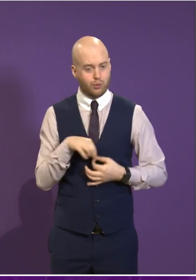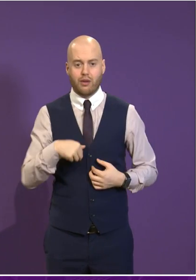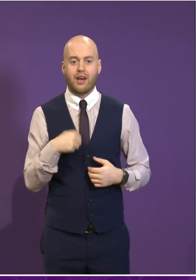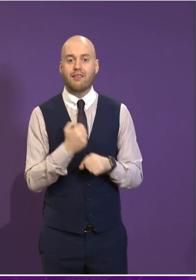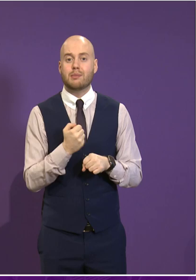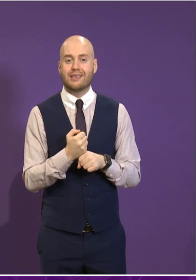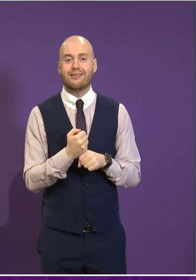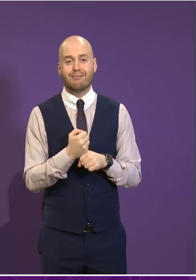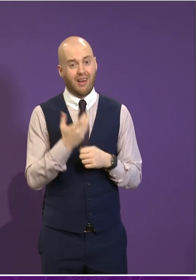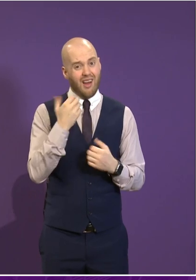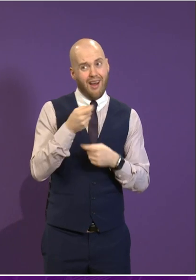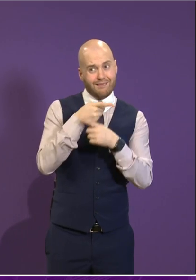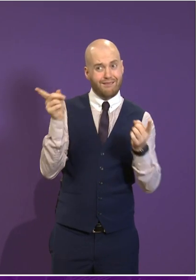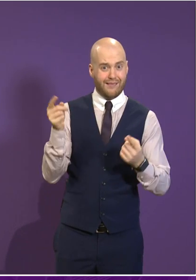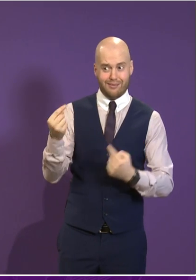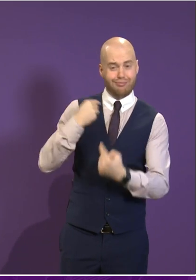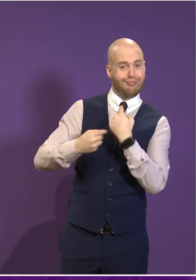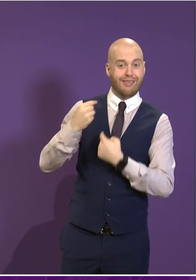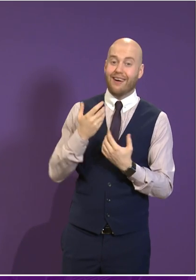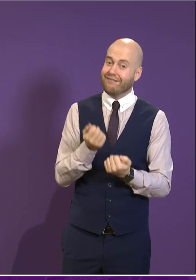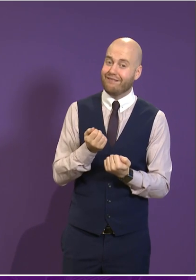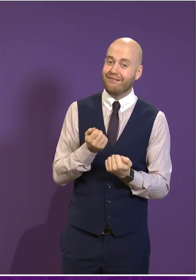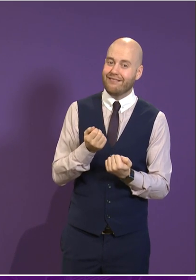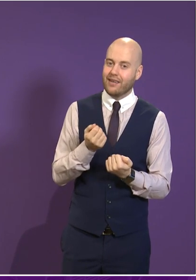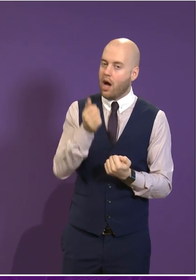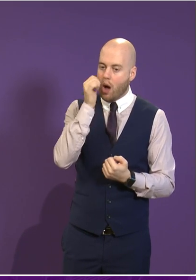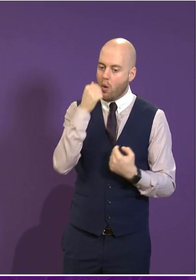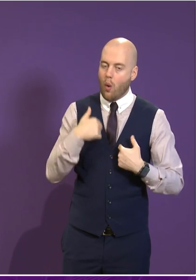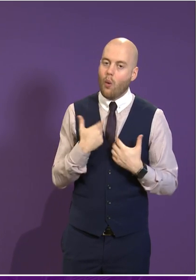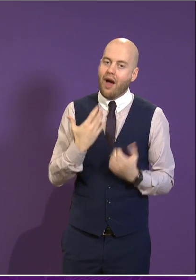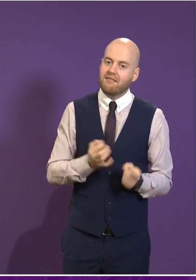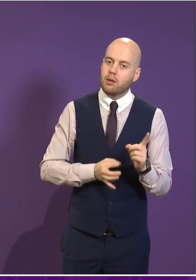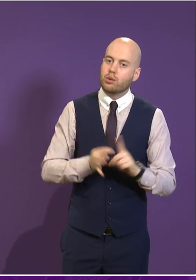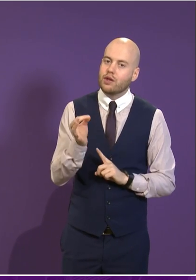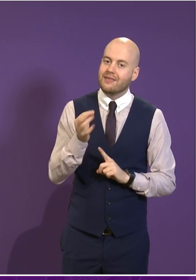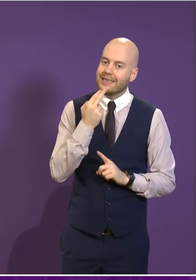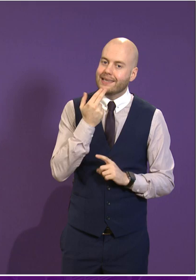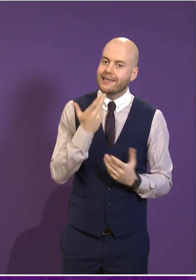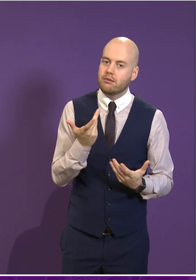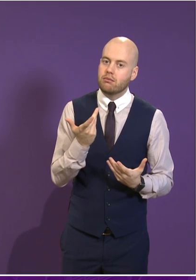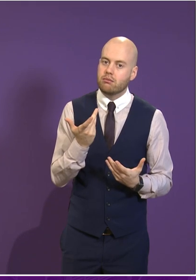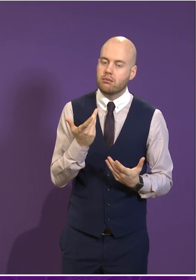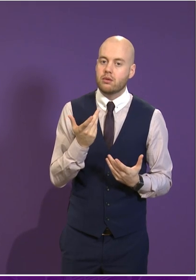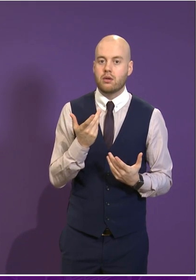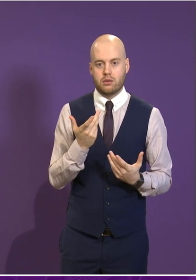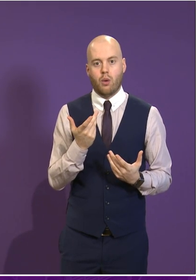scrutiny about that. There are things that we need to do better, you know, on this journey in terms of, you know,